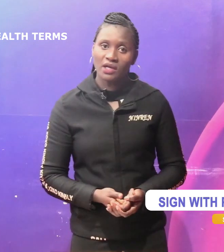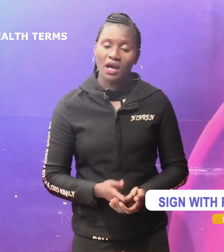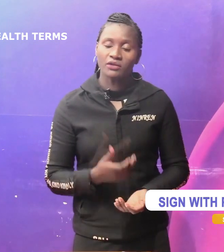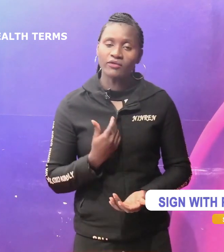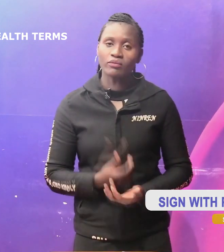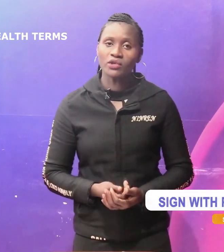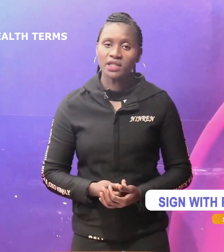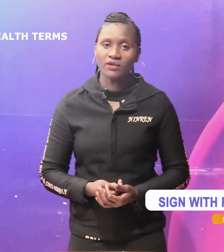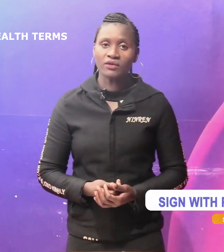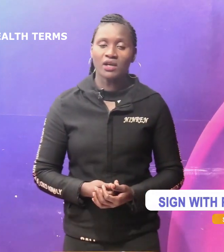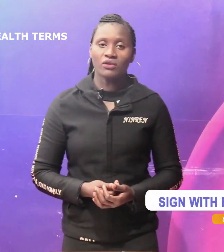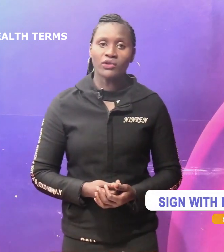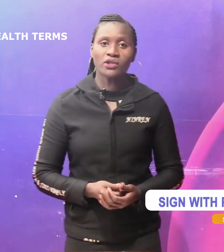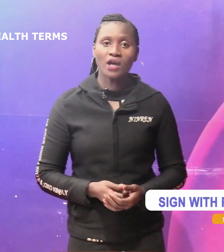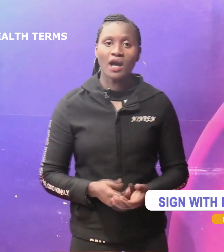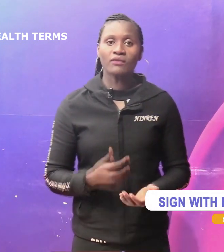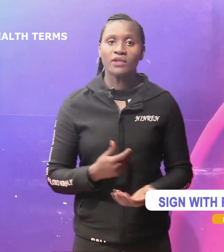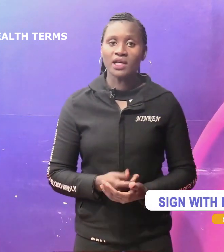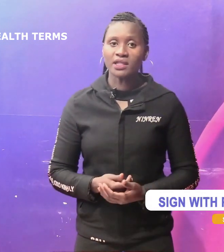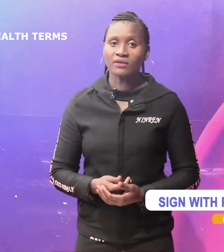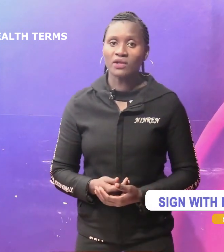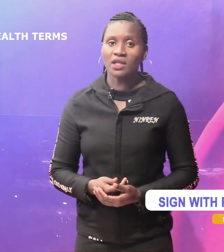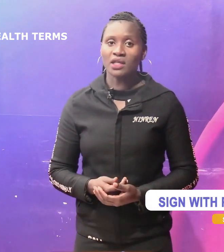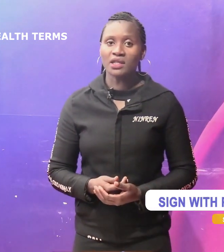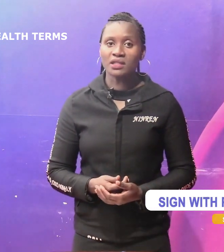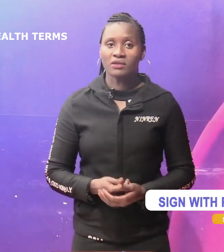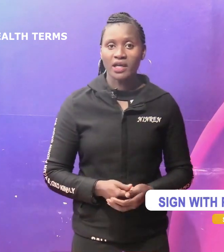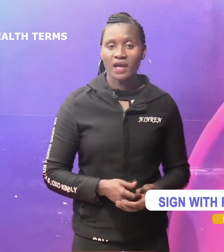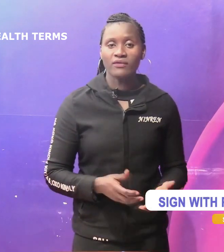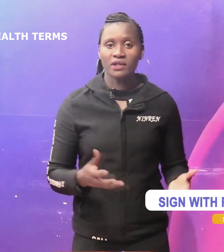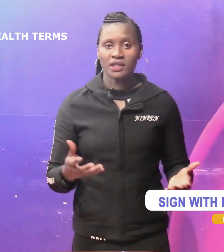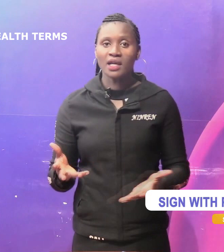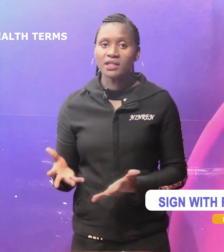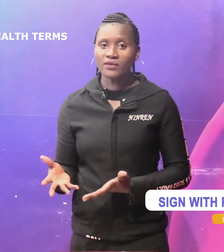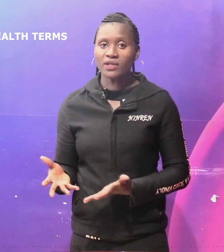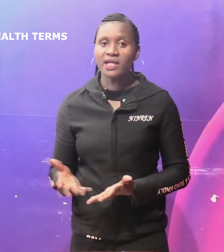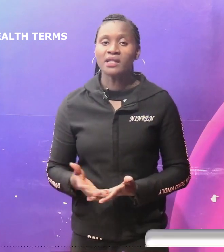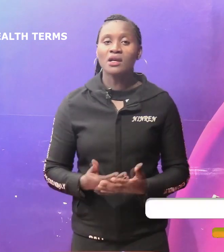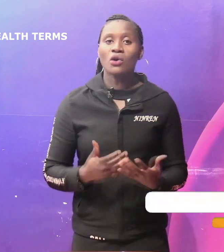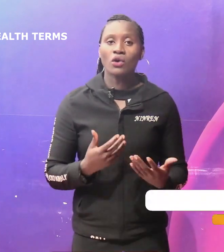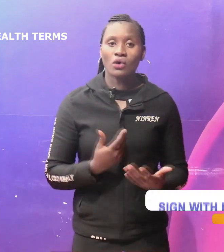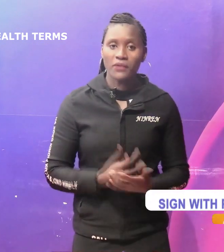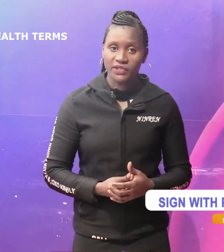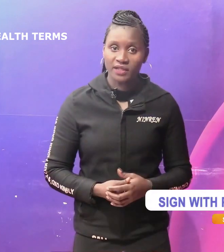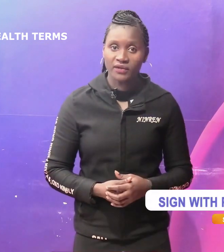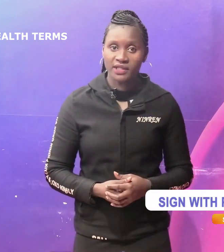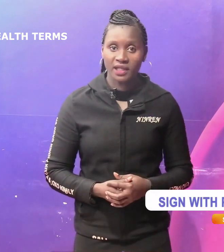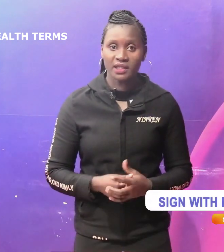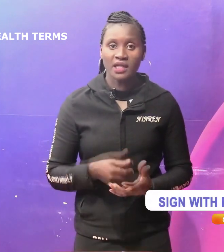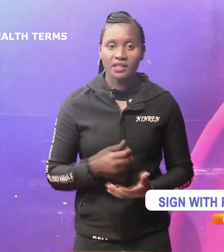have positive, we also have negative. This is can have a negative result or a positive result time